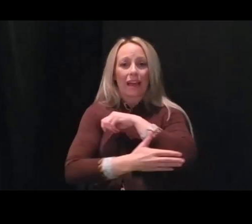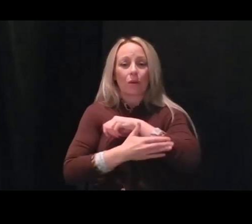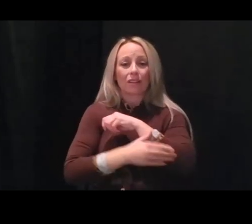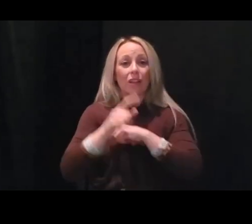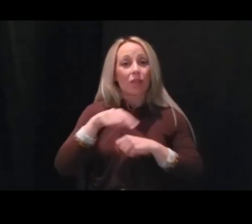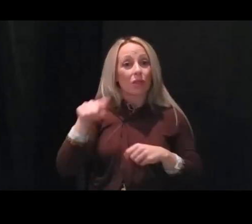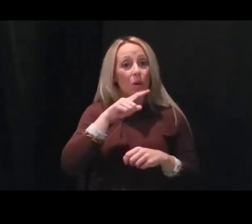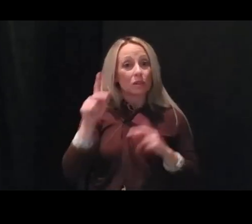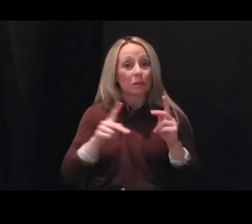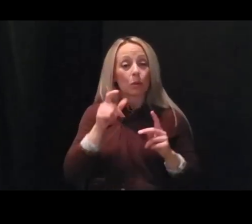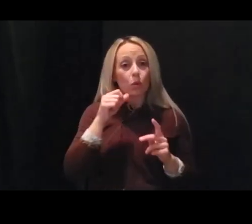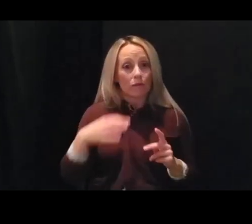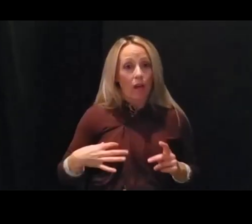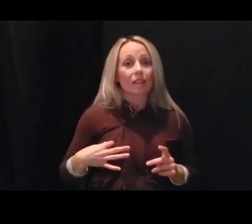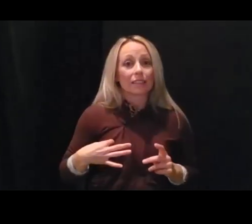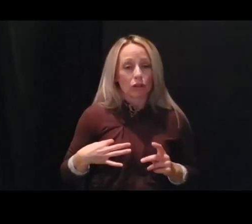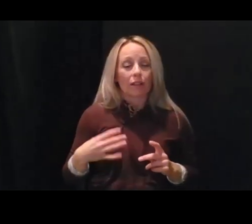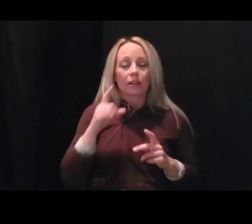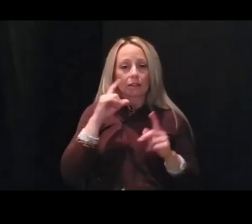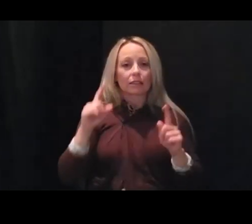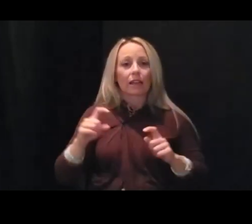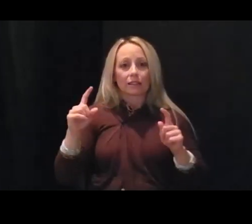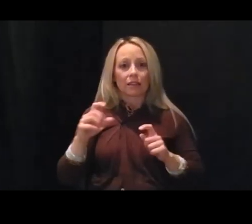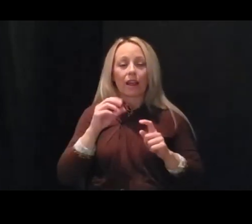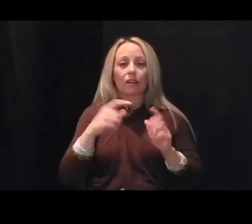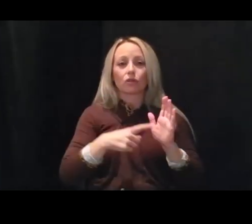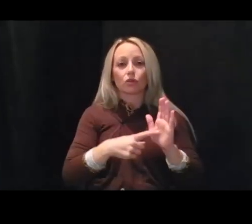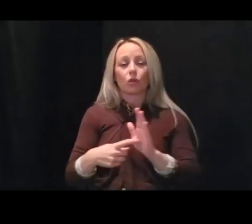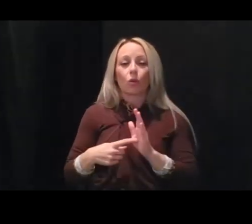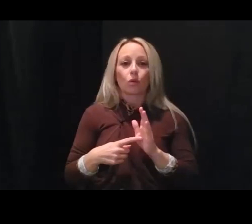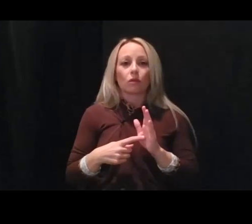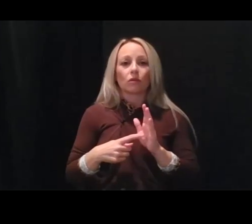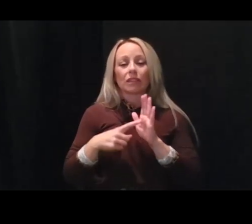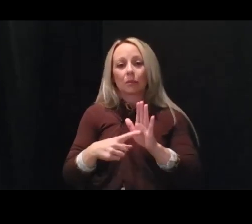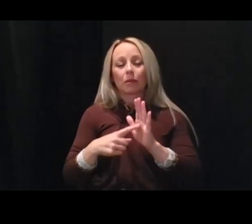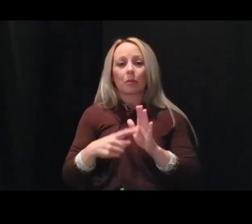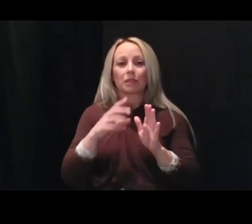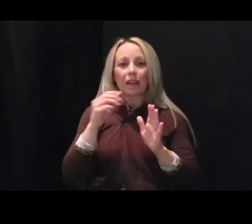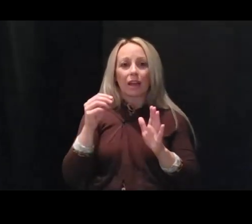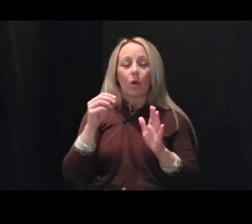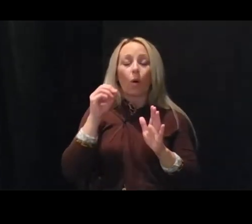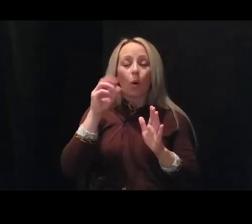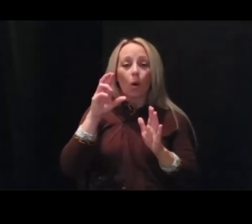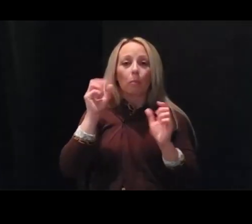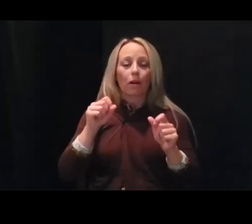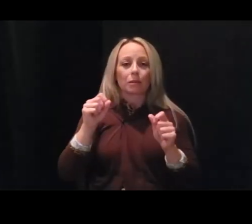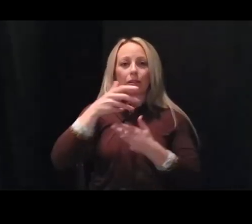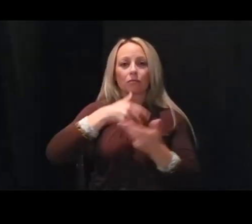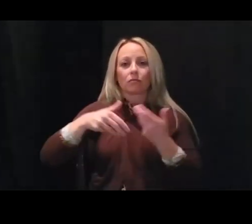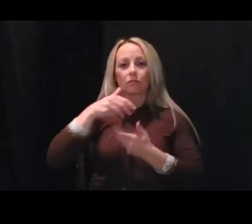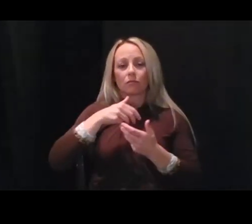who voluntarily tested on showing signs of illness or being in close contact with somebody with